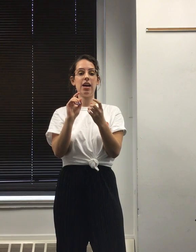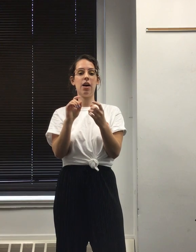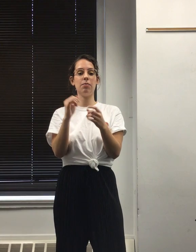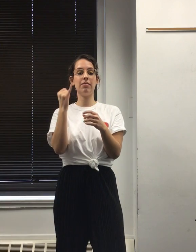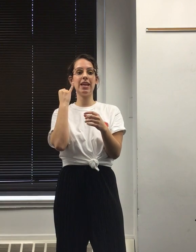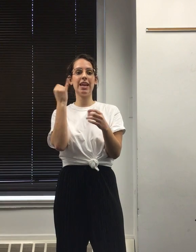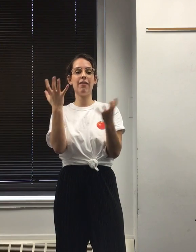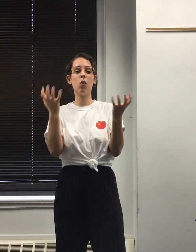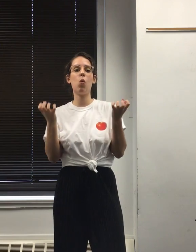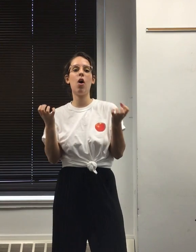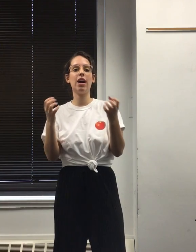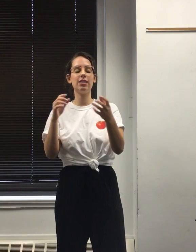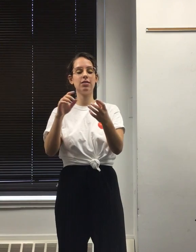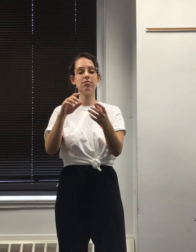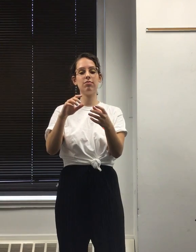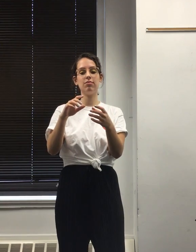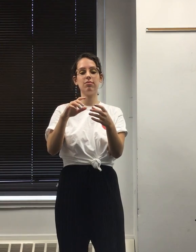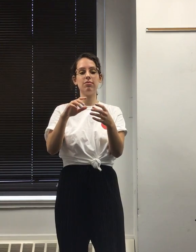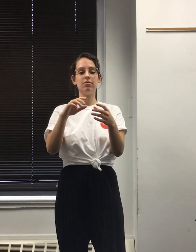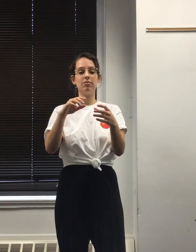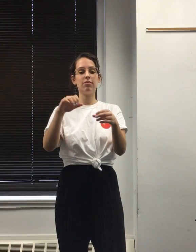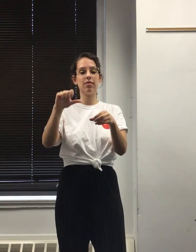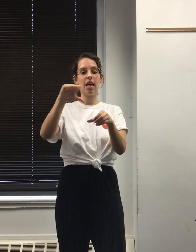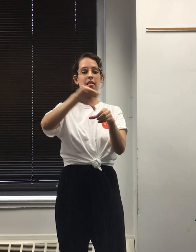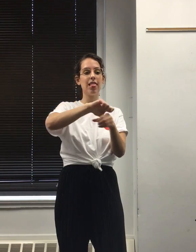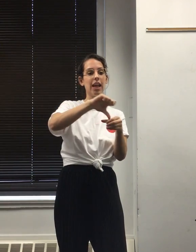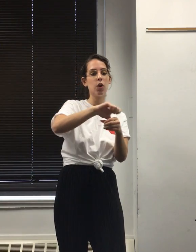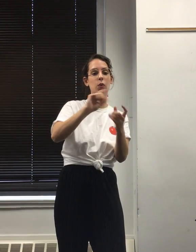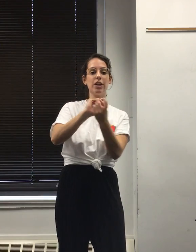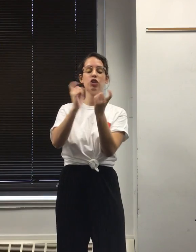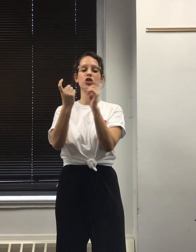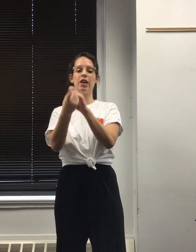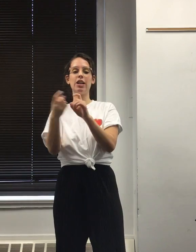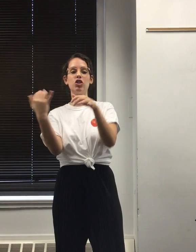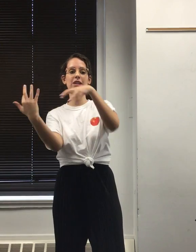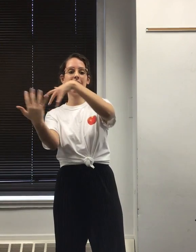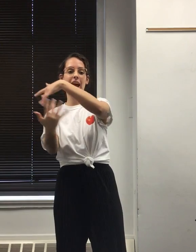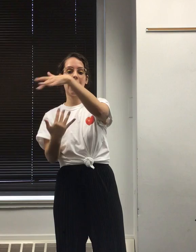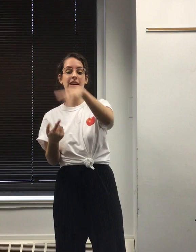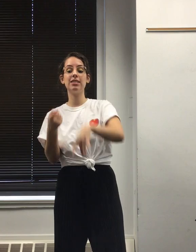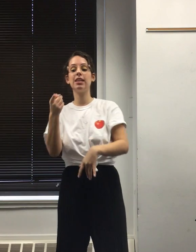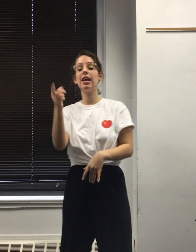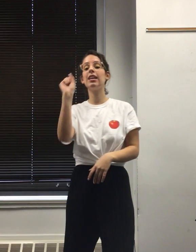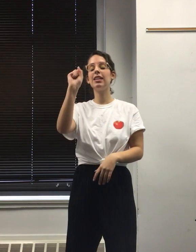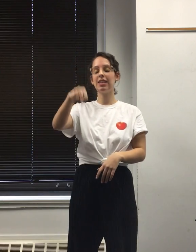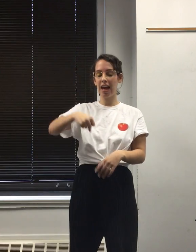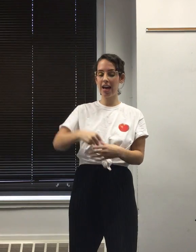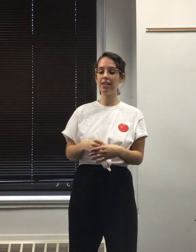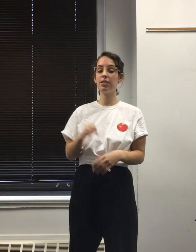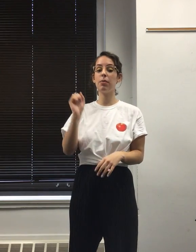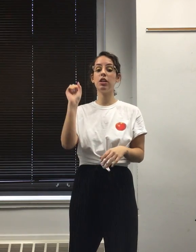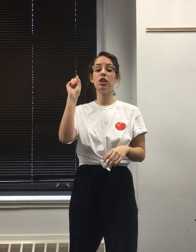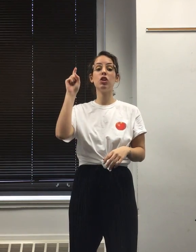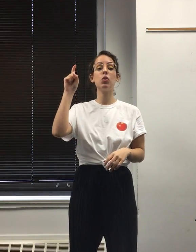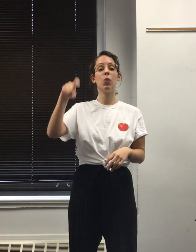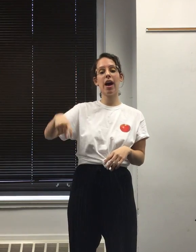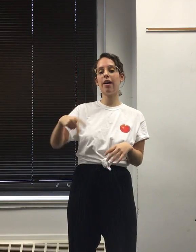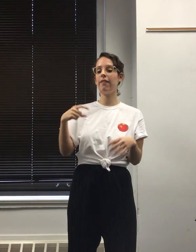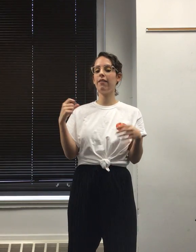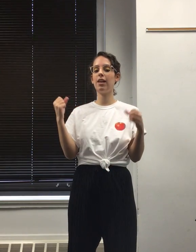to say take the heat out of it? Cool it. If you cool water vapor, it turns into liquid. If you cool liquid, it turns into